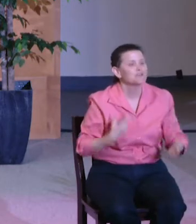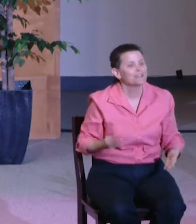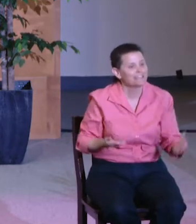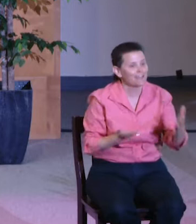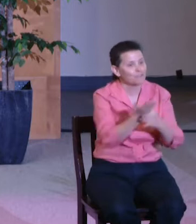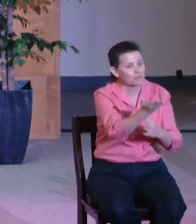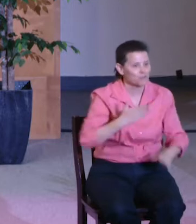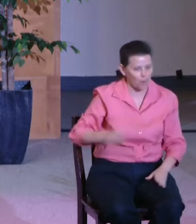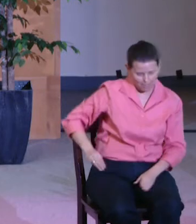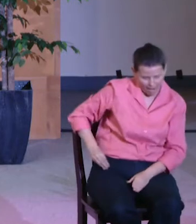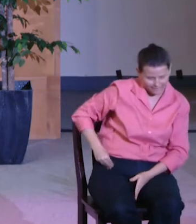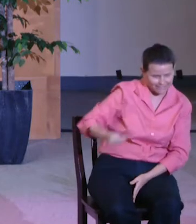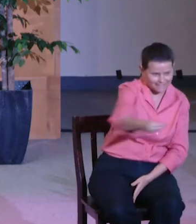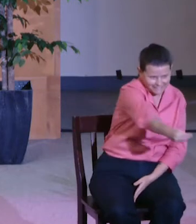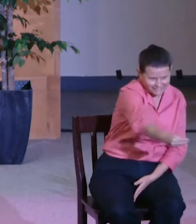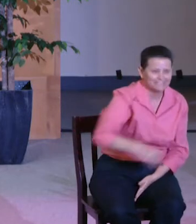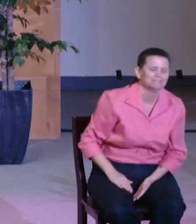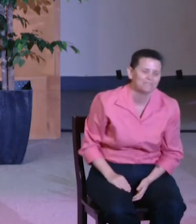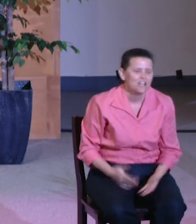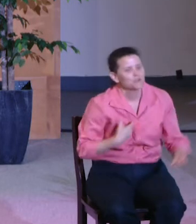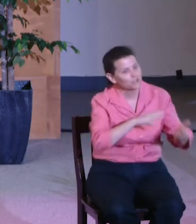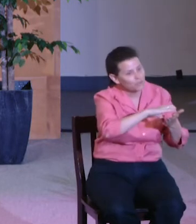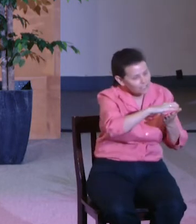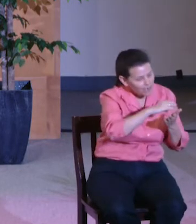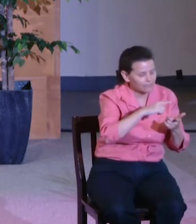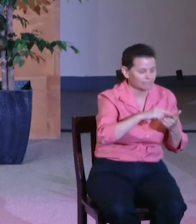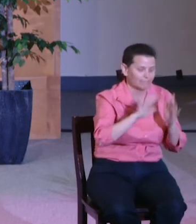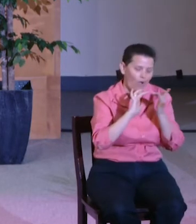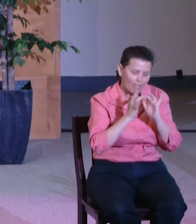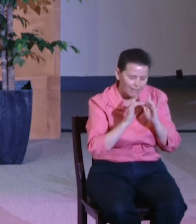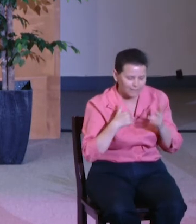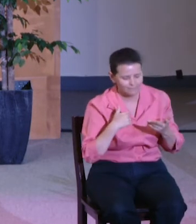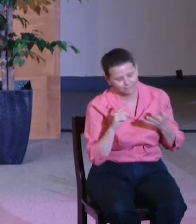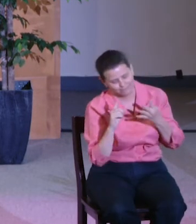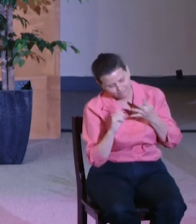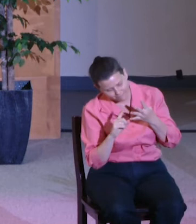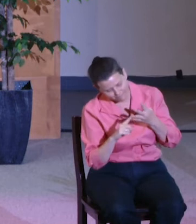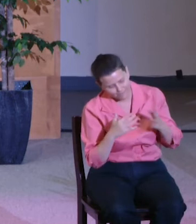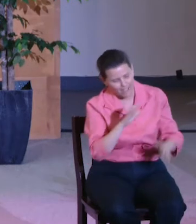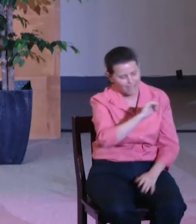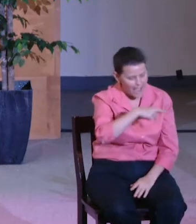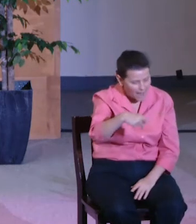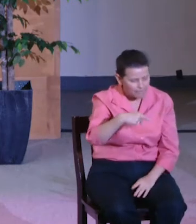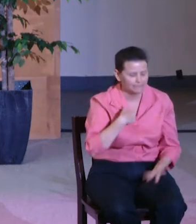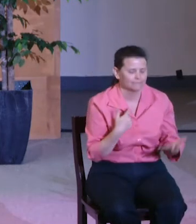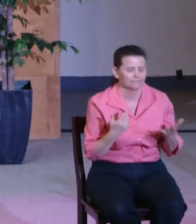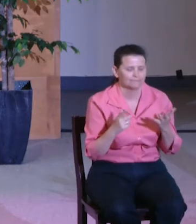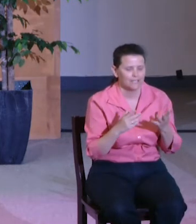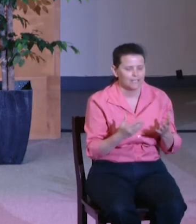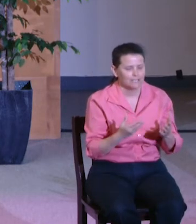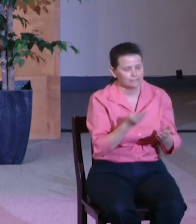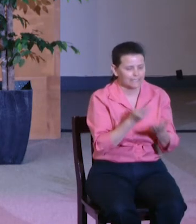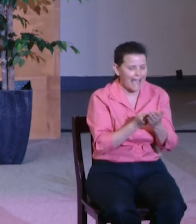you can do so either with a check, or you can do so online. You can do it on the app. You can give cash here right now.